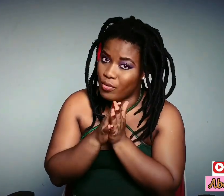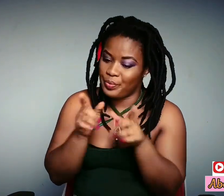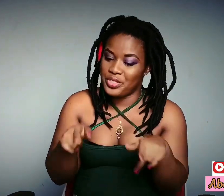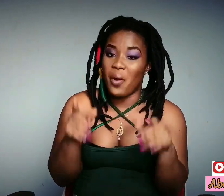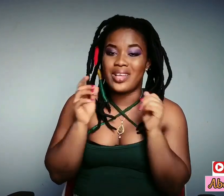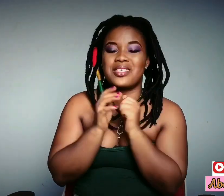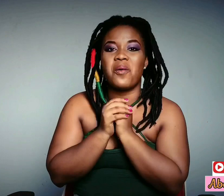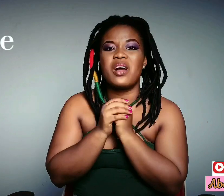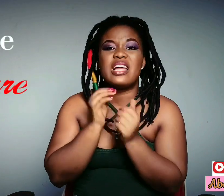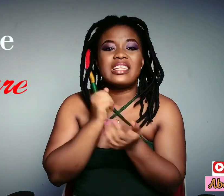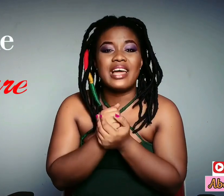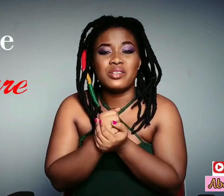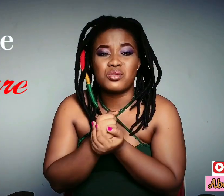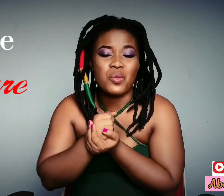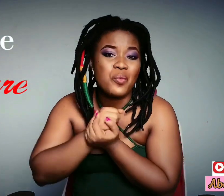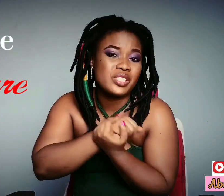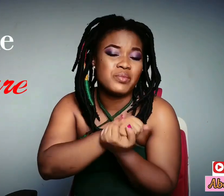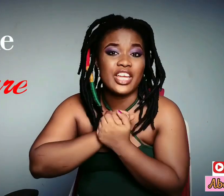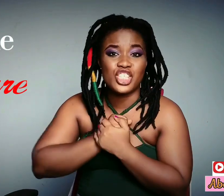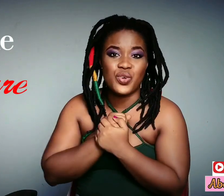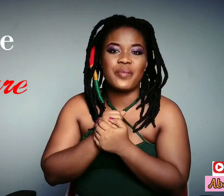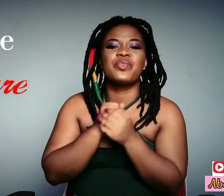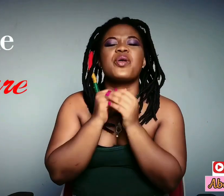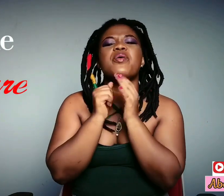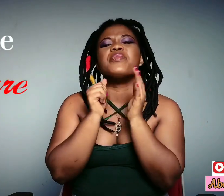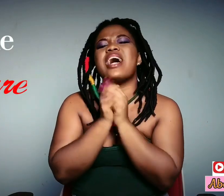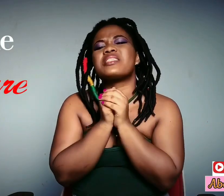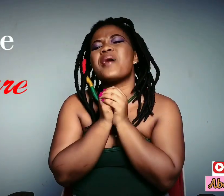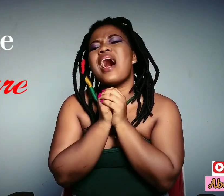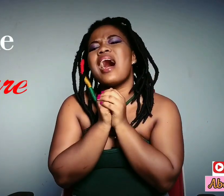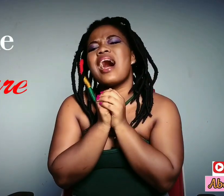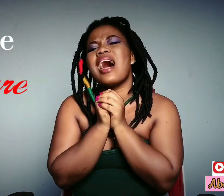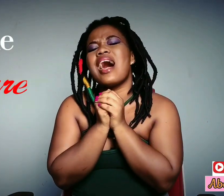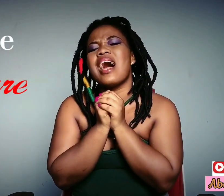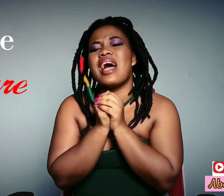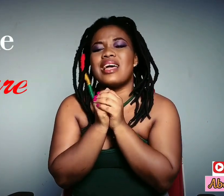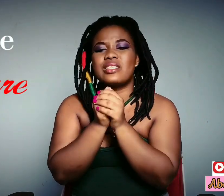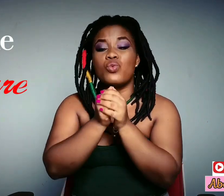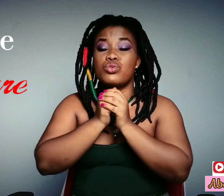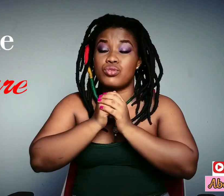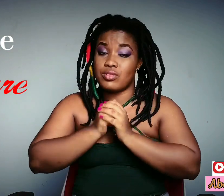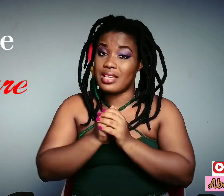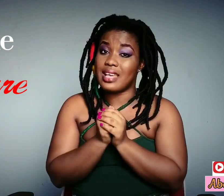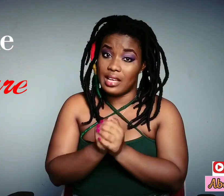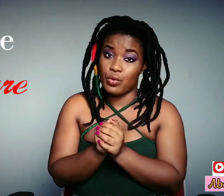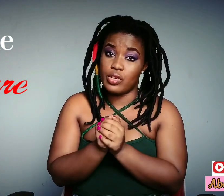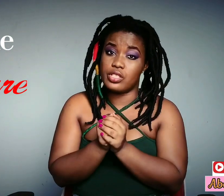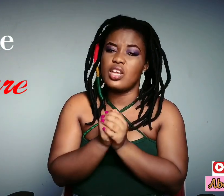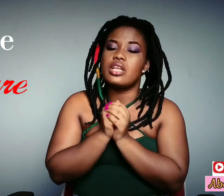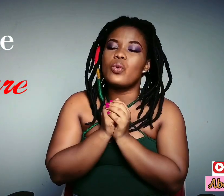mesro jawa say o na eno so mintimi enchire me das pa ese usia sign language we